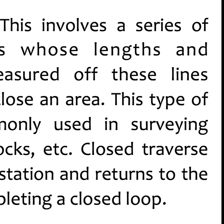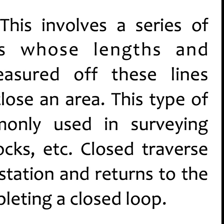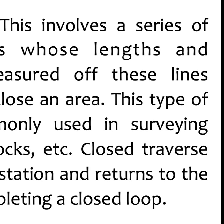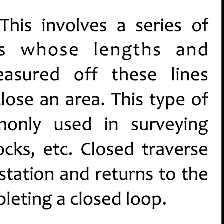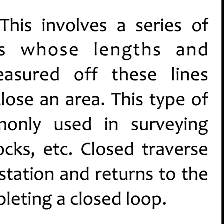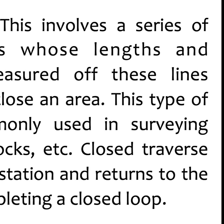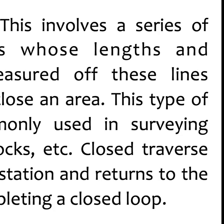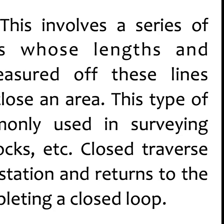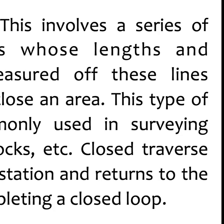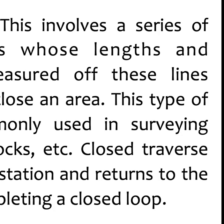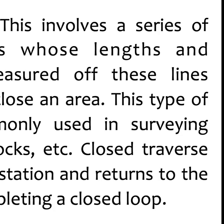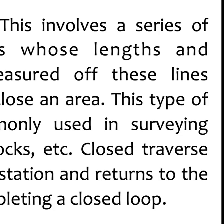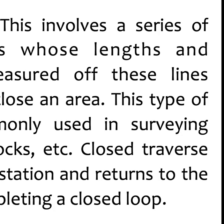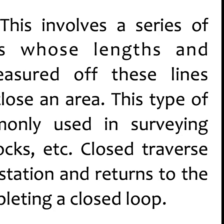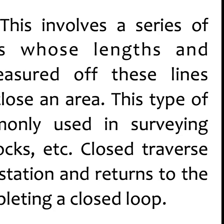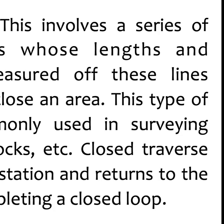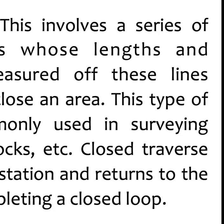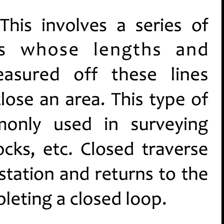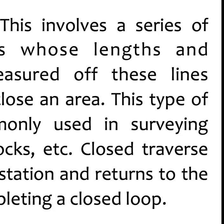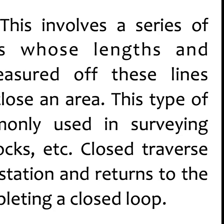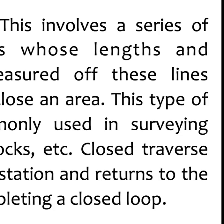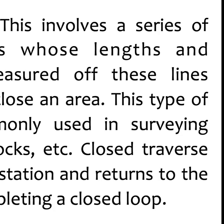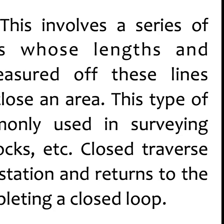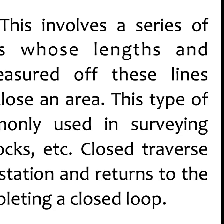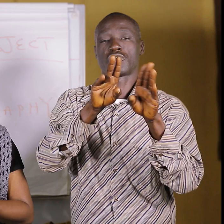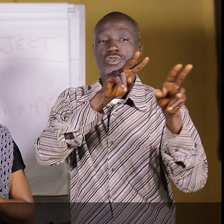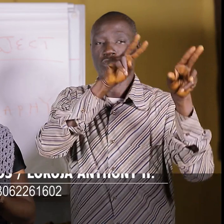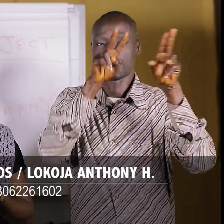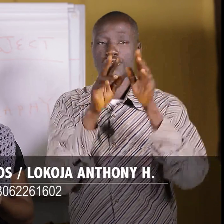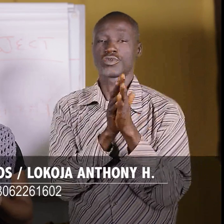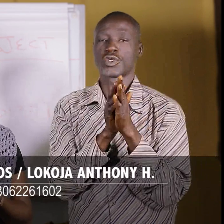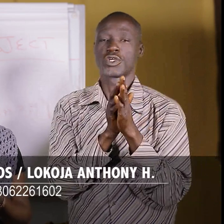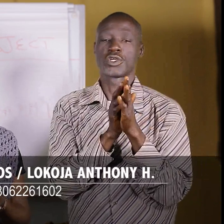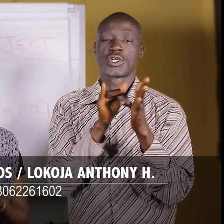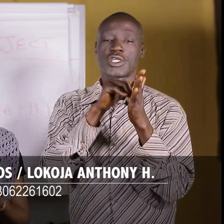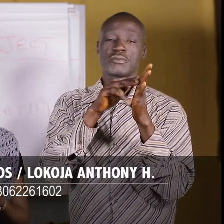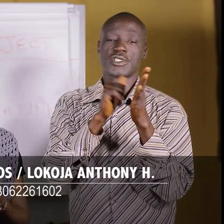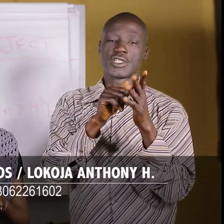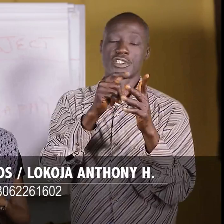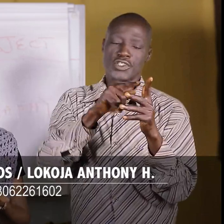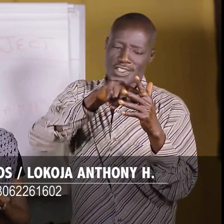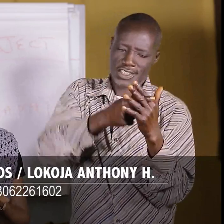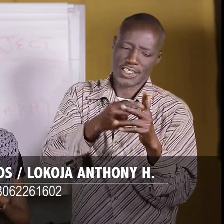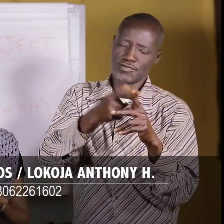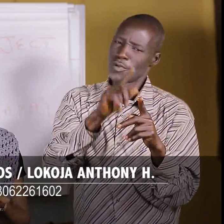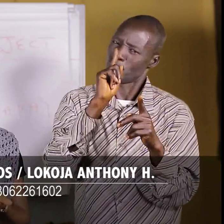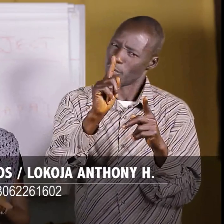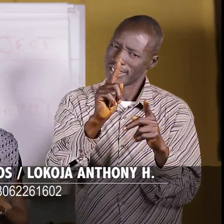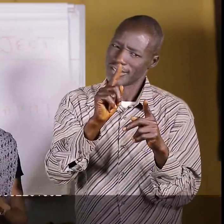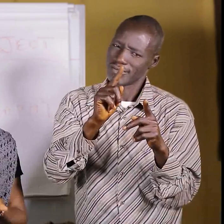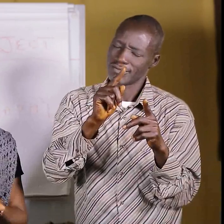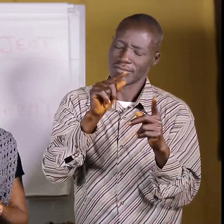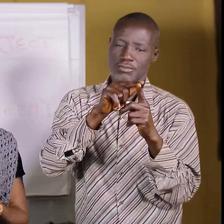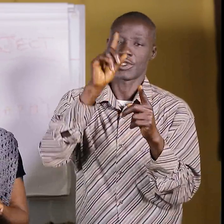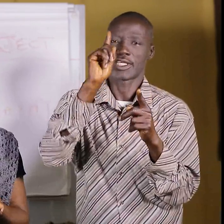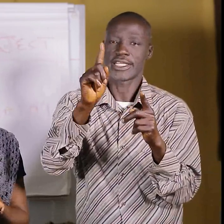same station, completing a closed loop. What it means is you start from one point, you measure from point A